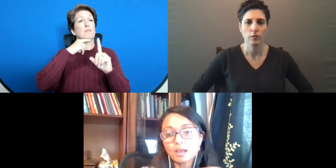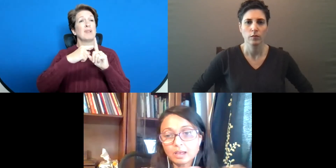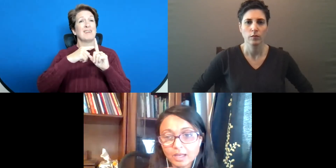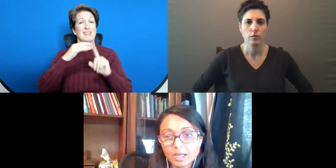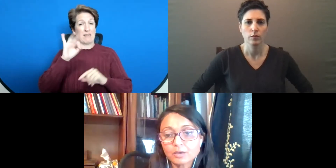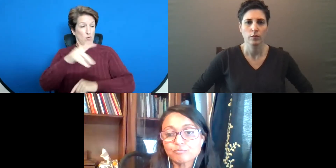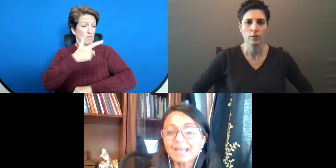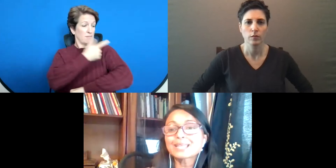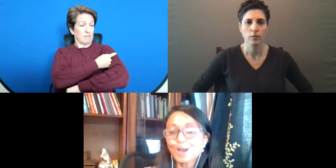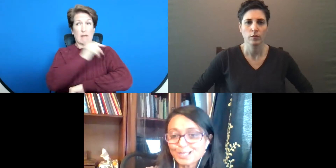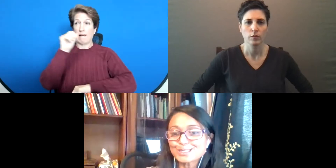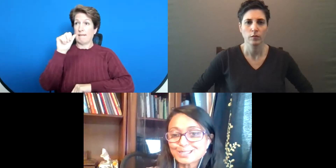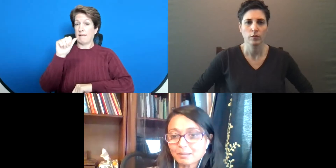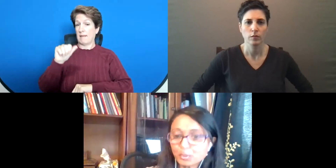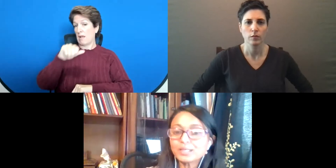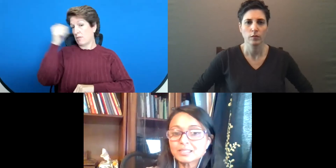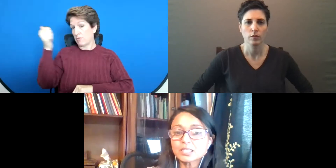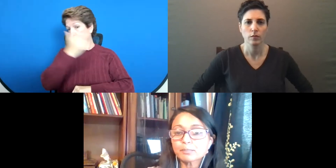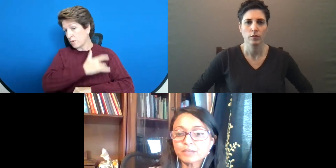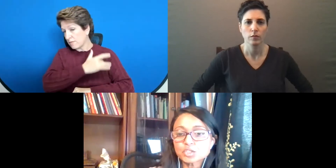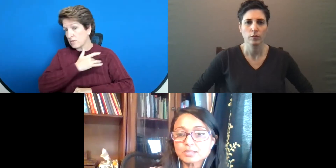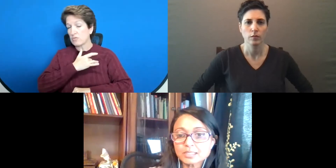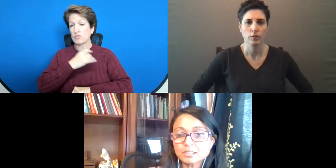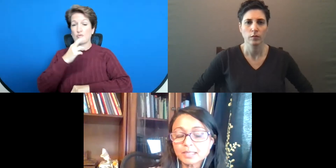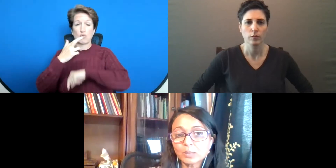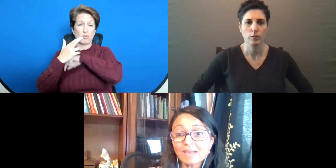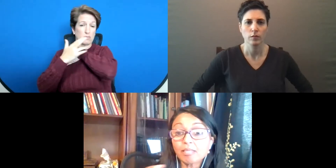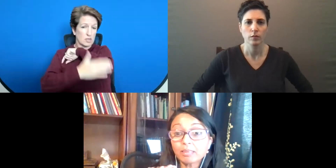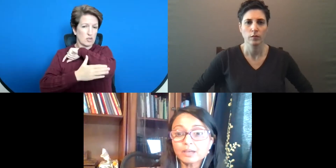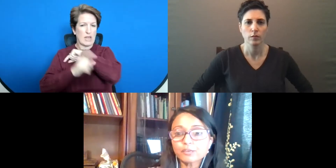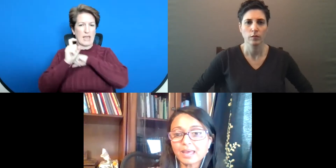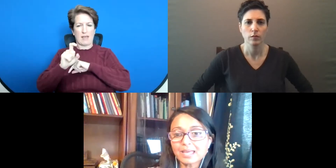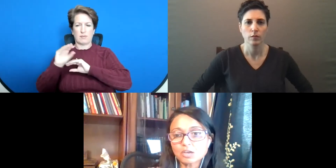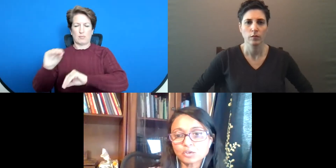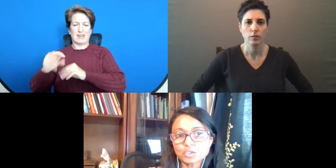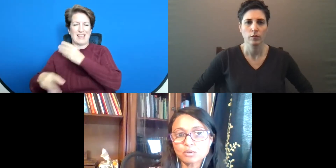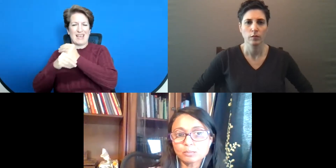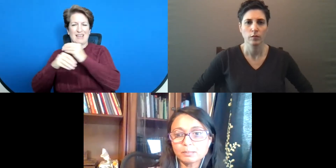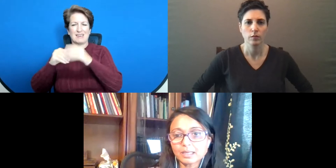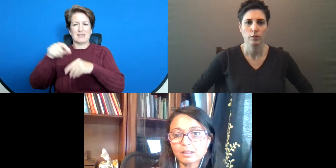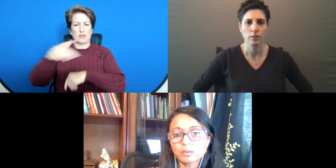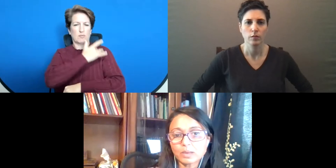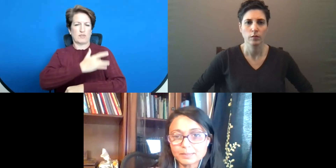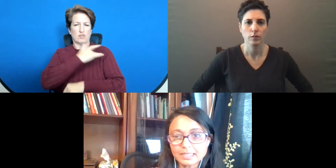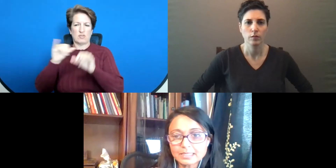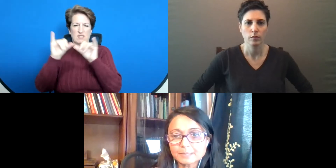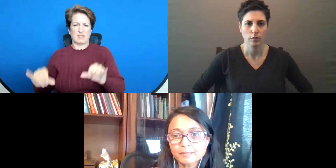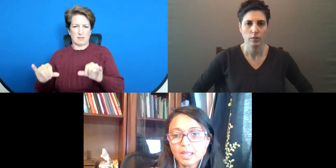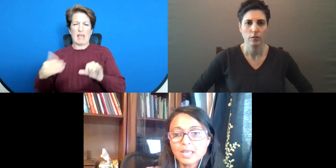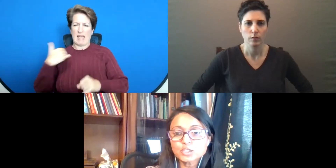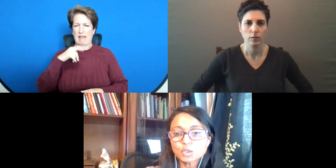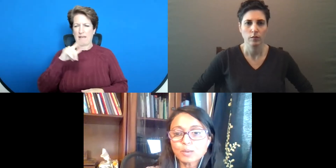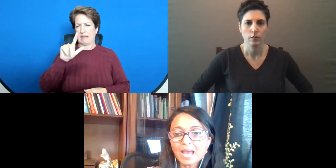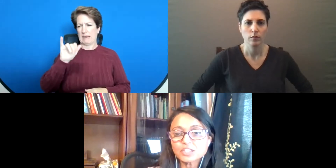elsewhere recognized and put into the provincial system, and we have a link for that on our Toronto Public Health